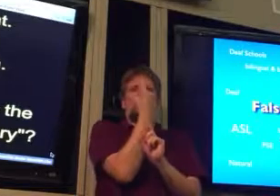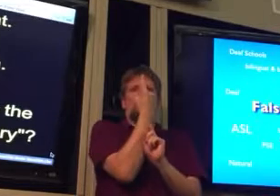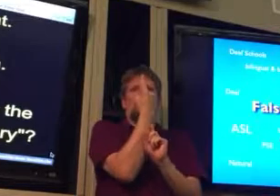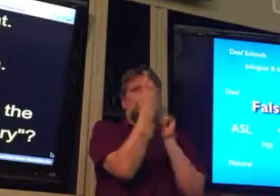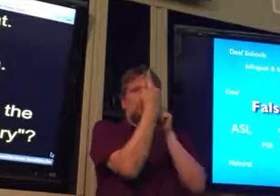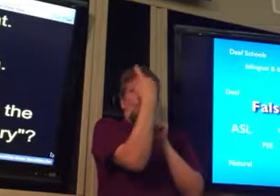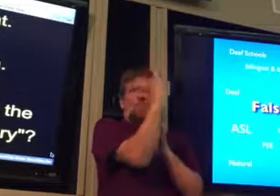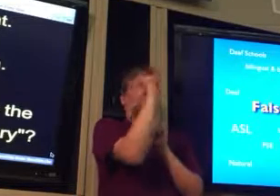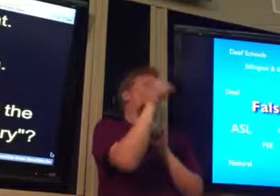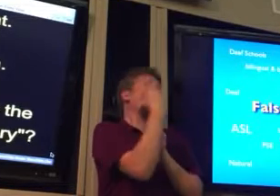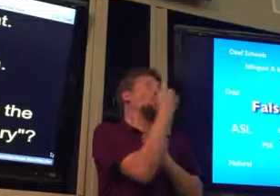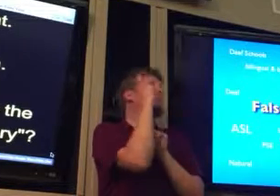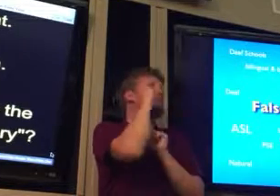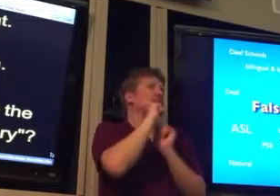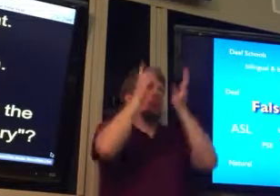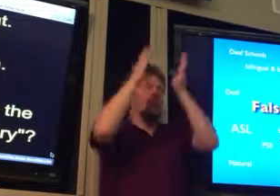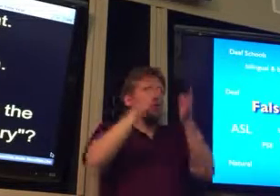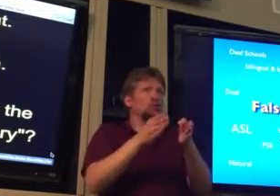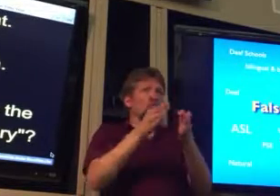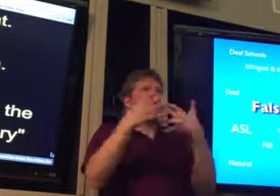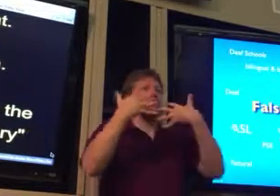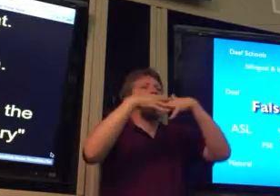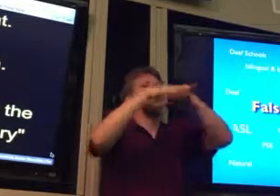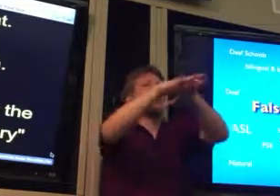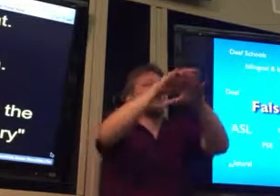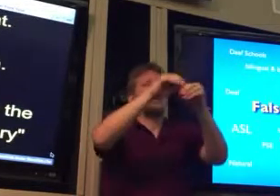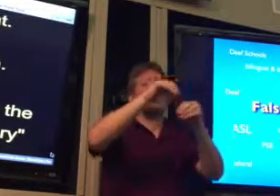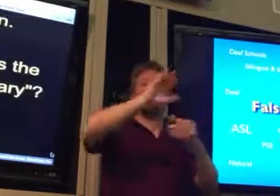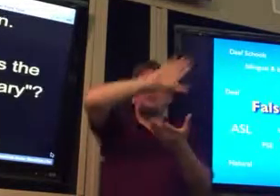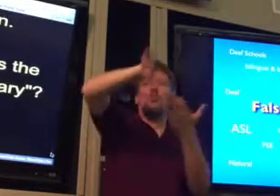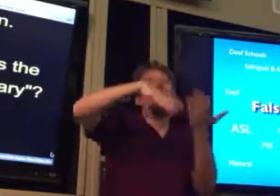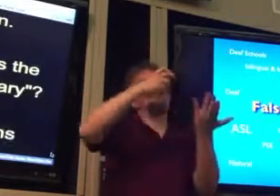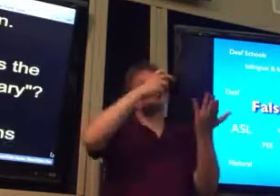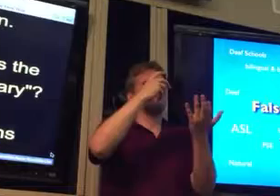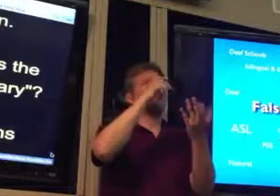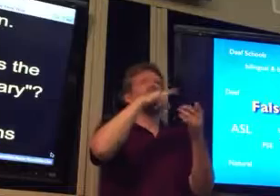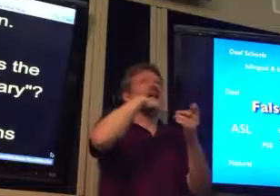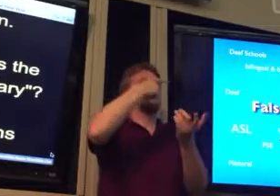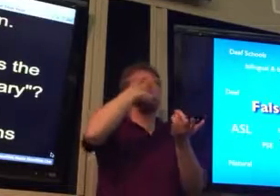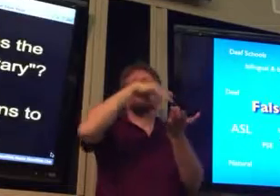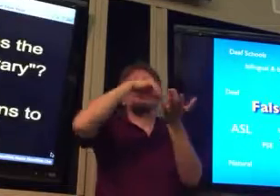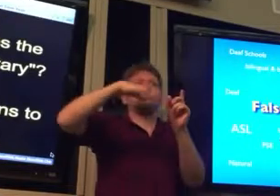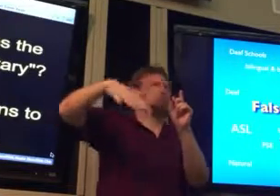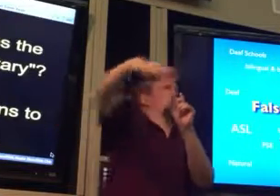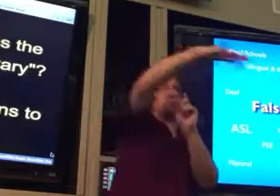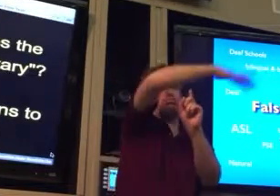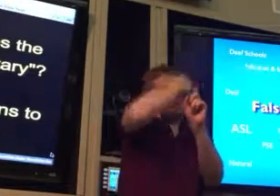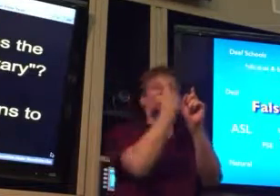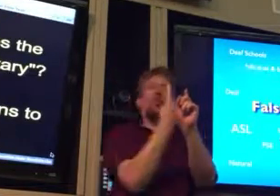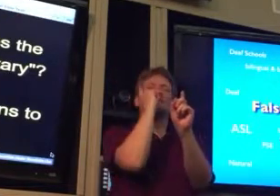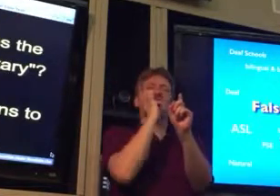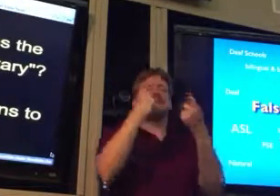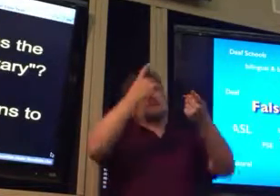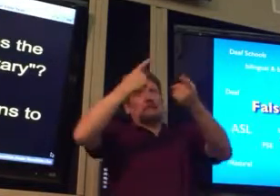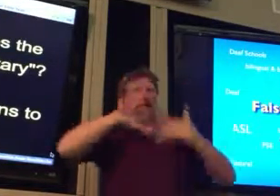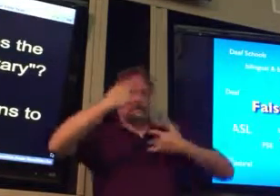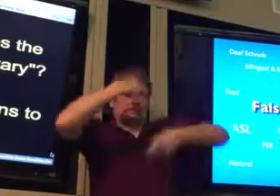It means to be alone. You're the only deaf person, say, in a mainstream school or in a